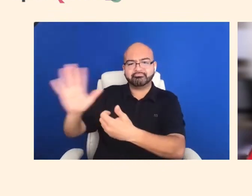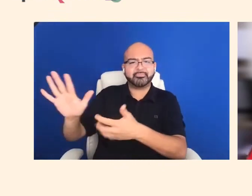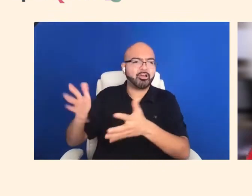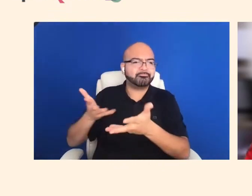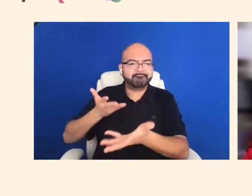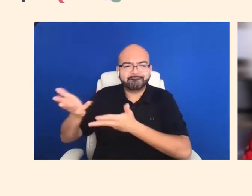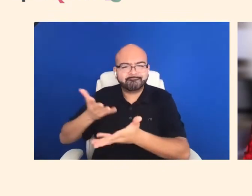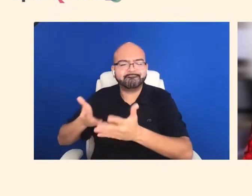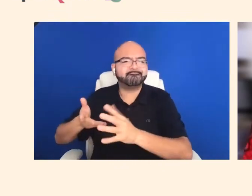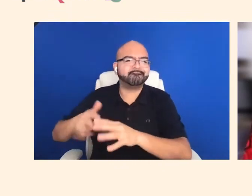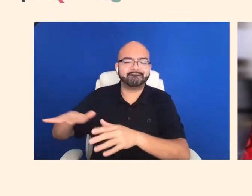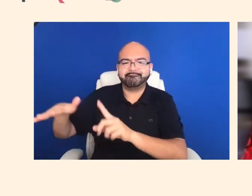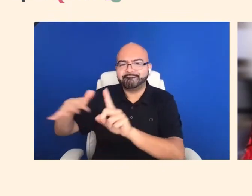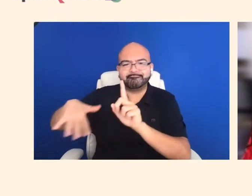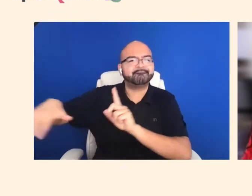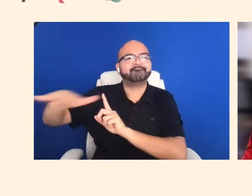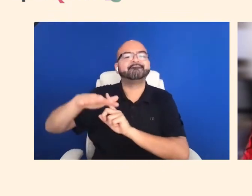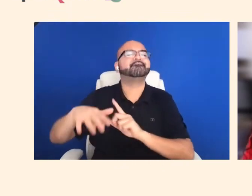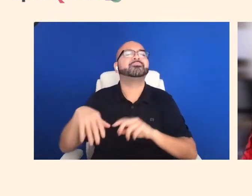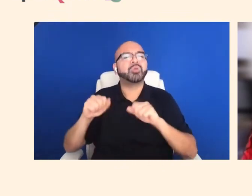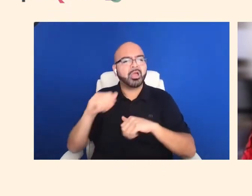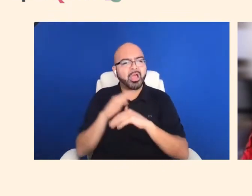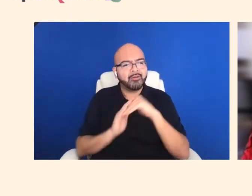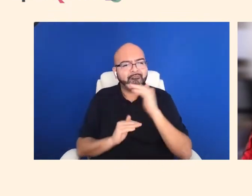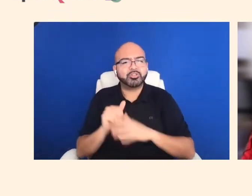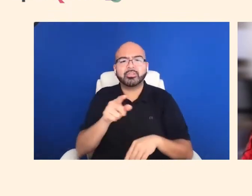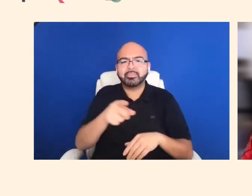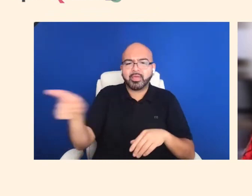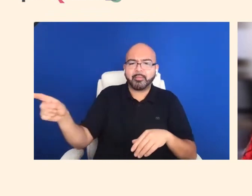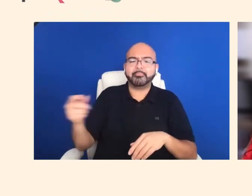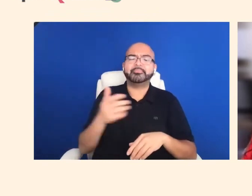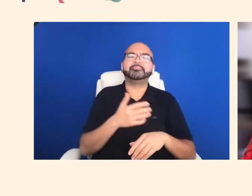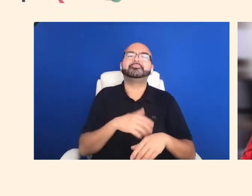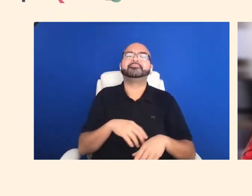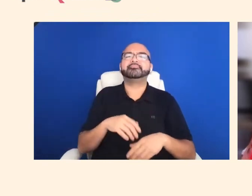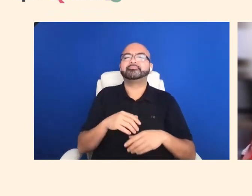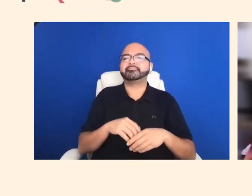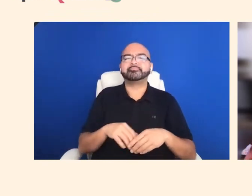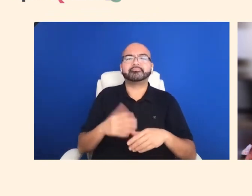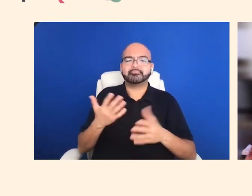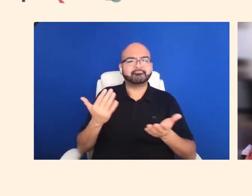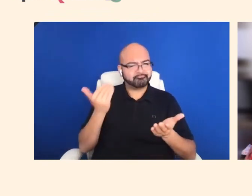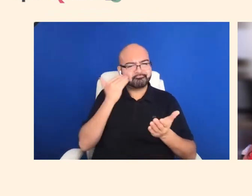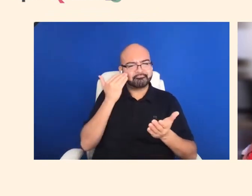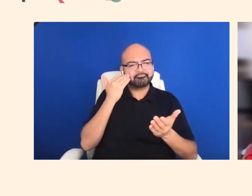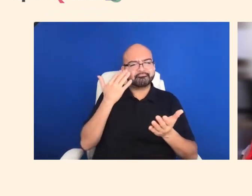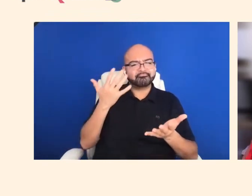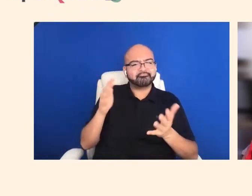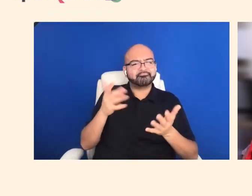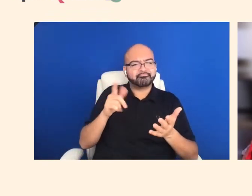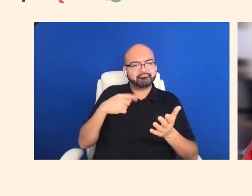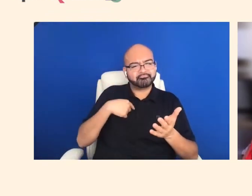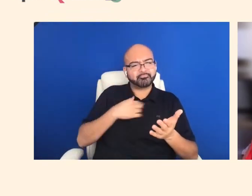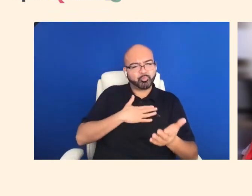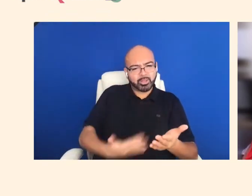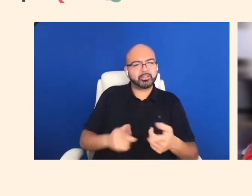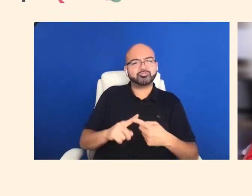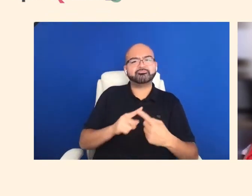not only comfort them in knowing that you are willing to meet them where they